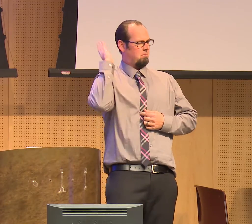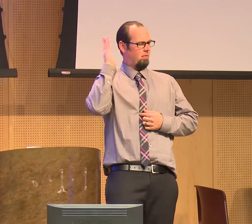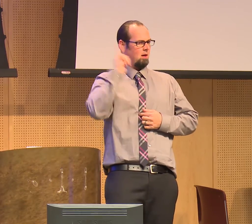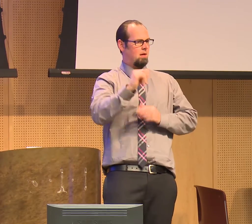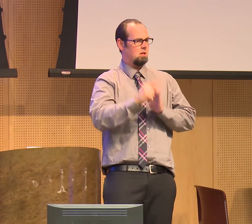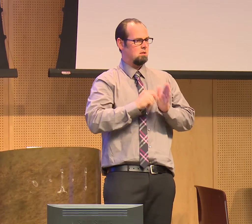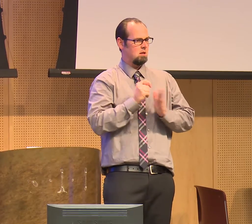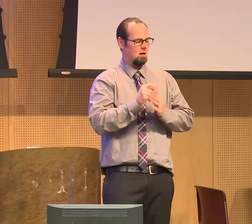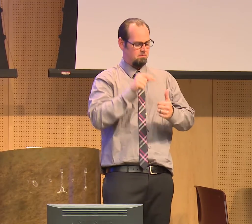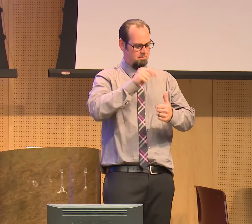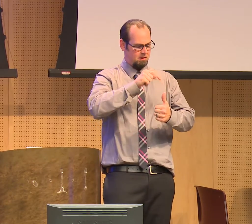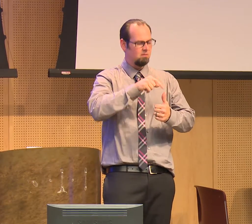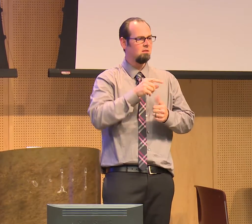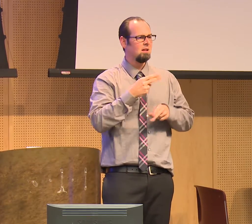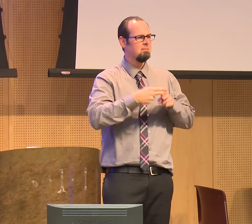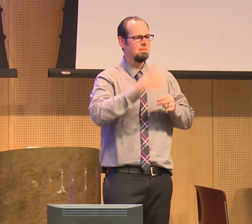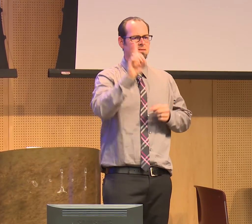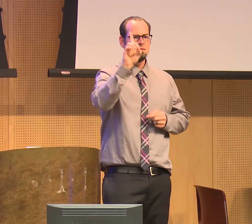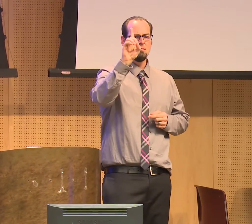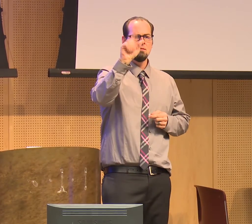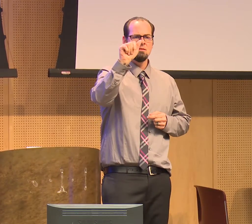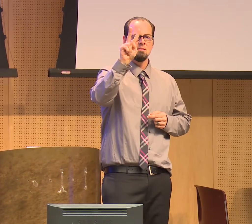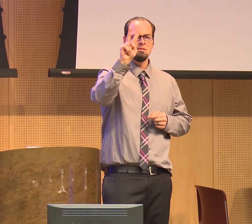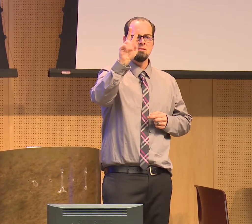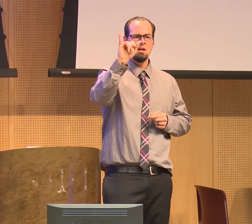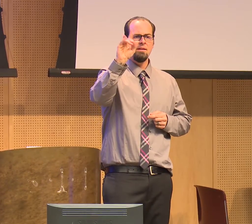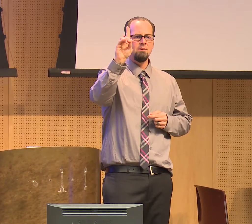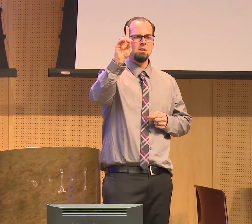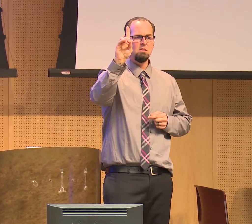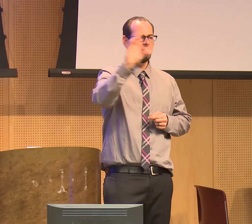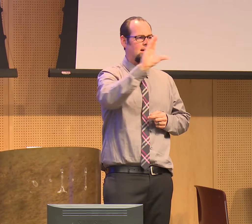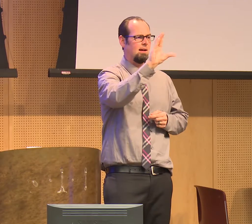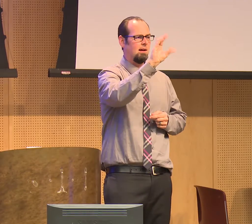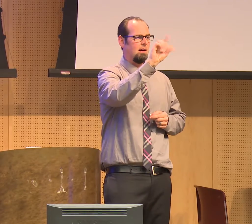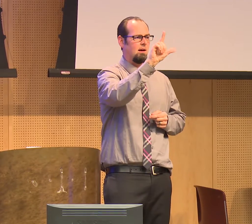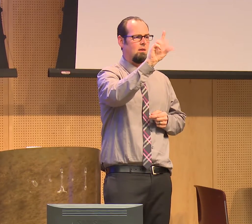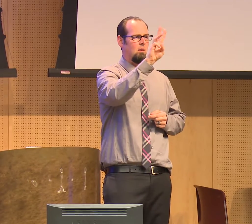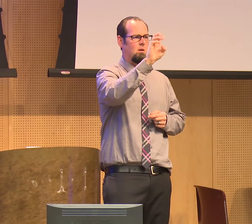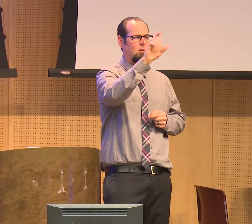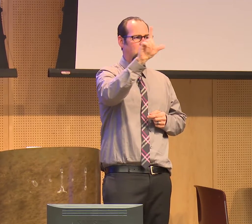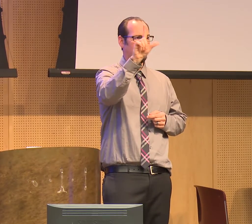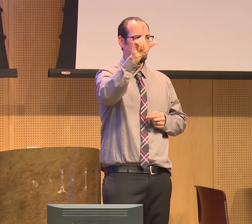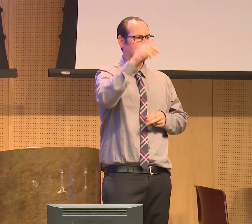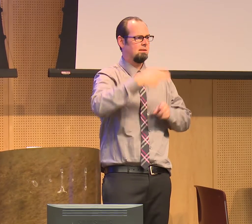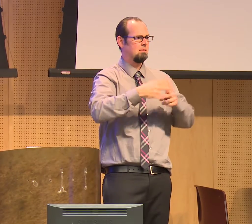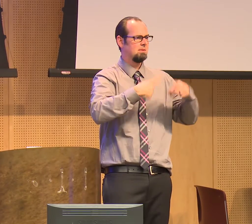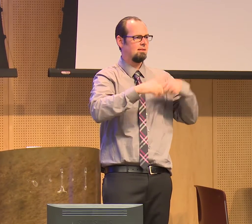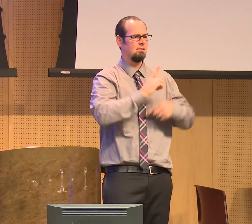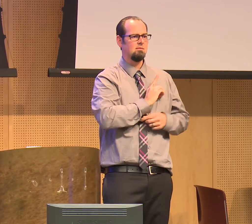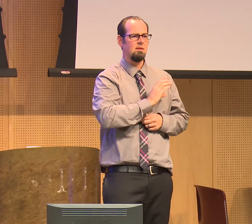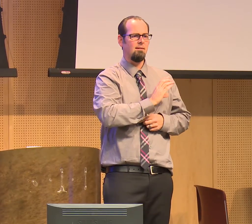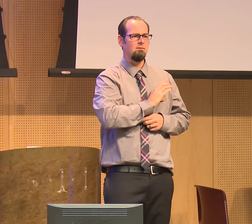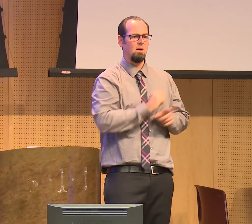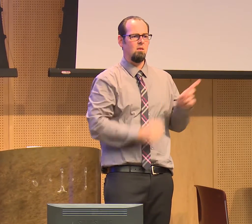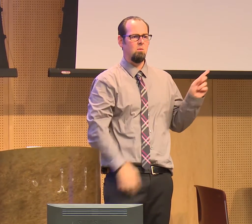The faculty at that time was David Caldwell. This is his sign name,